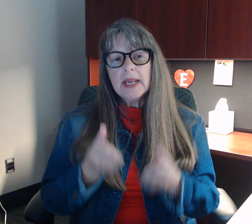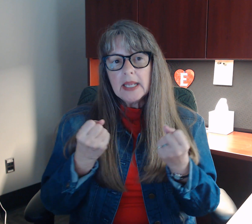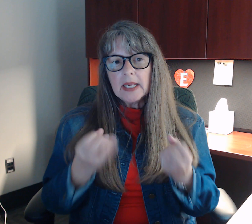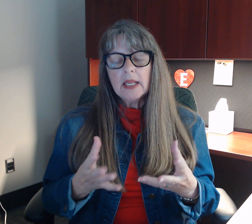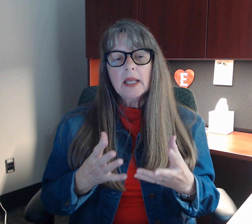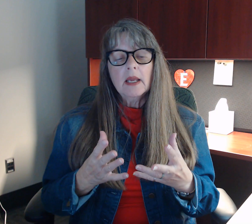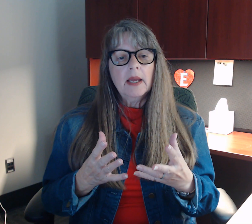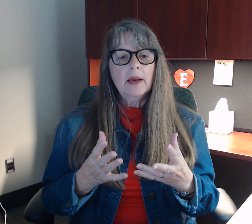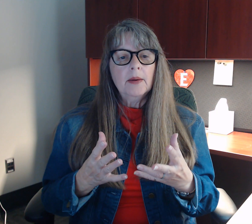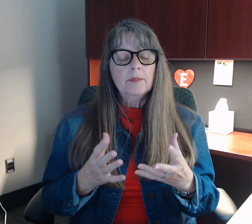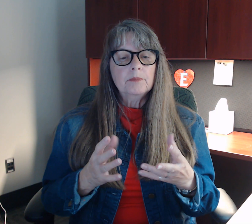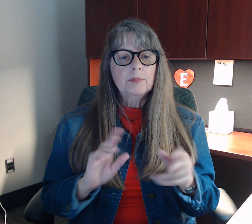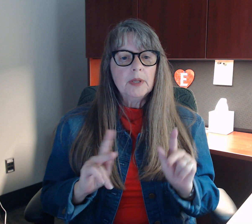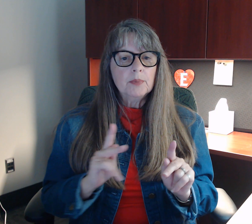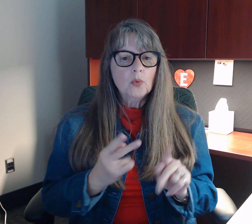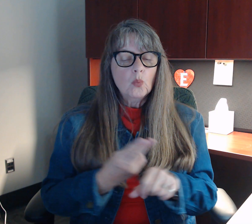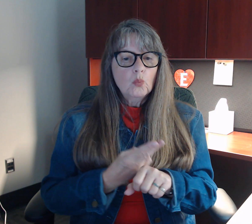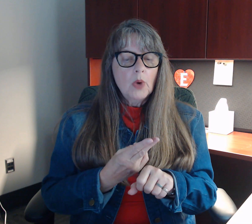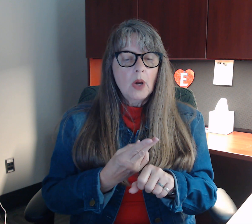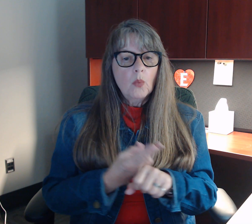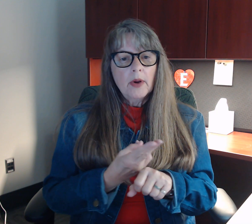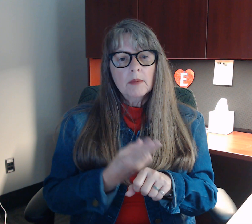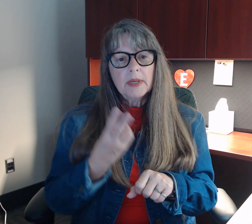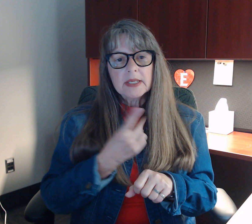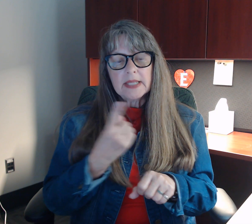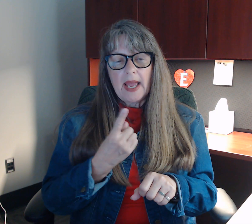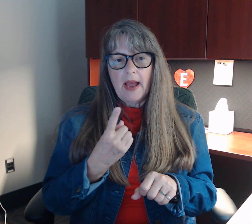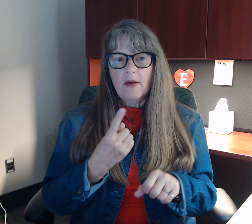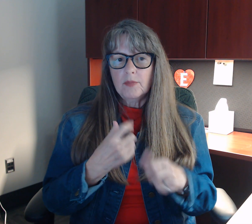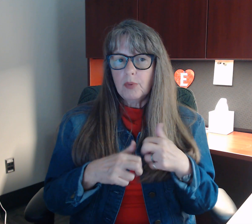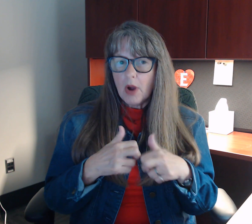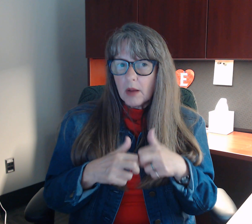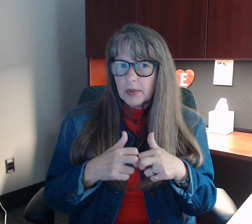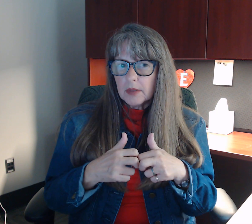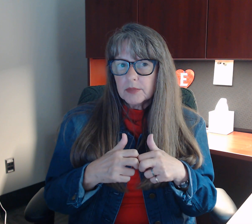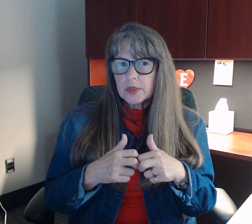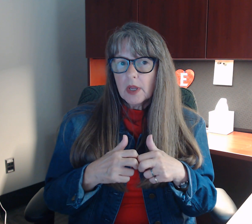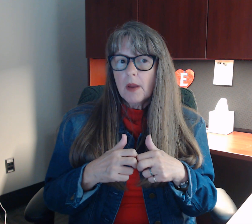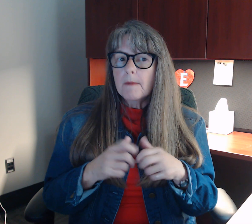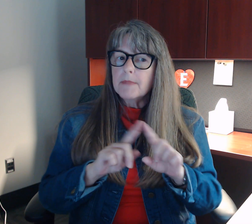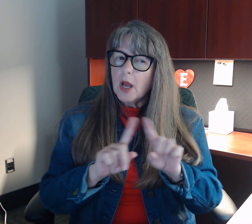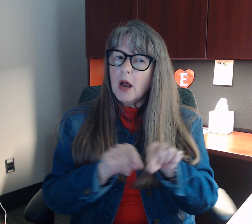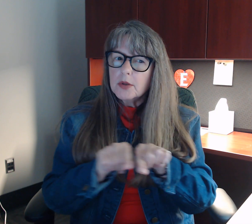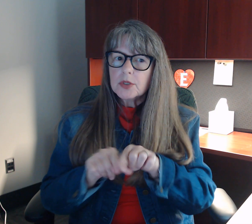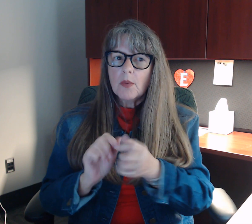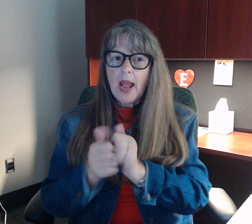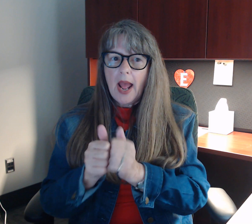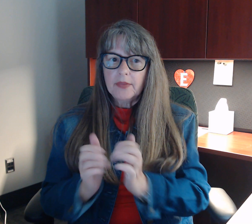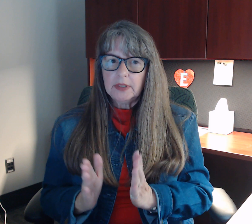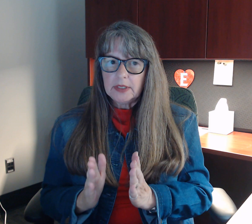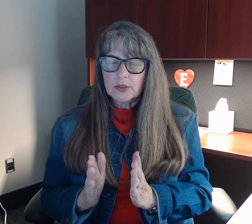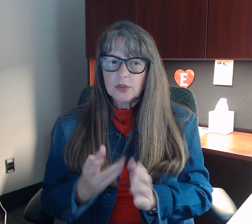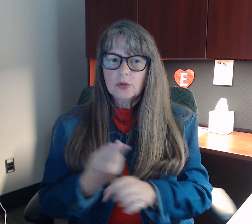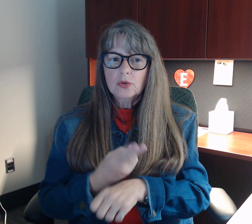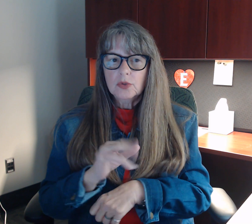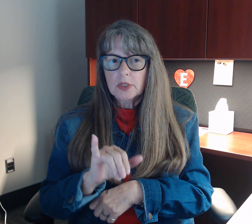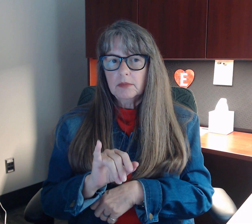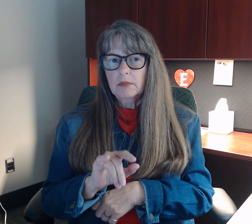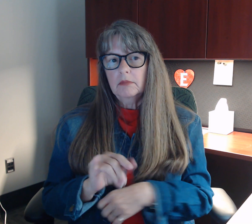many people wear them because they have problems, but also athletes use them